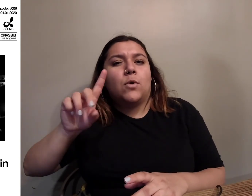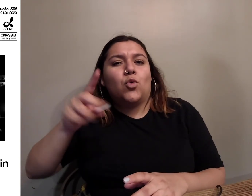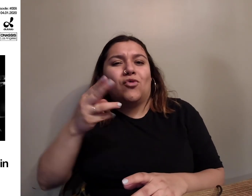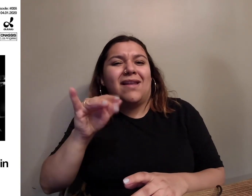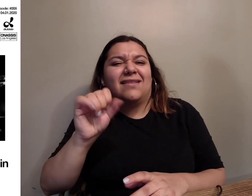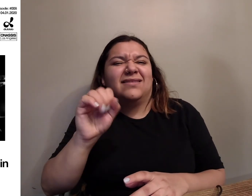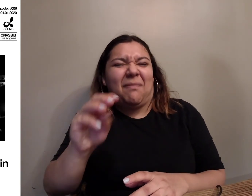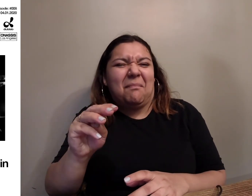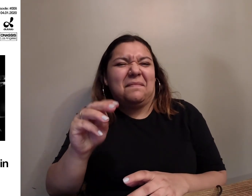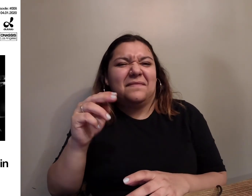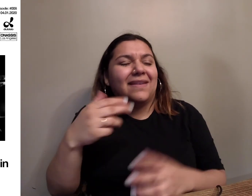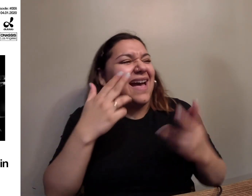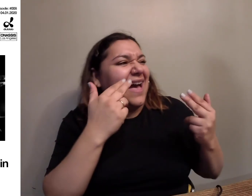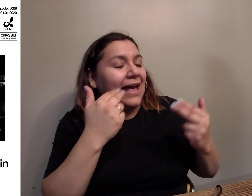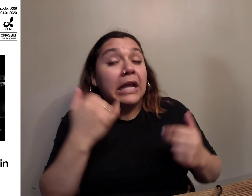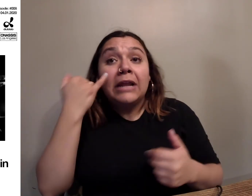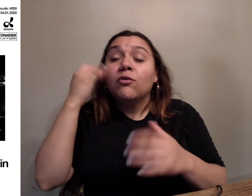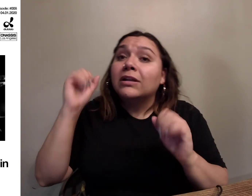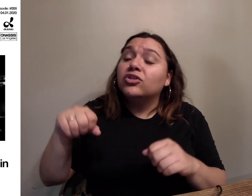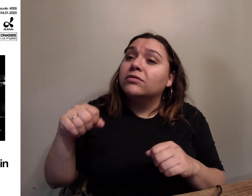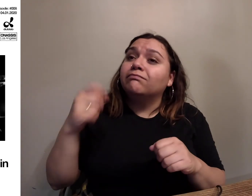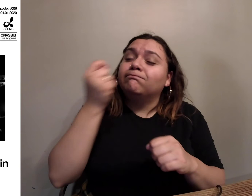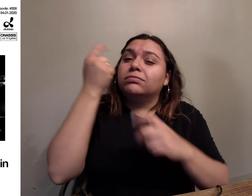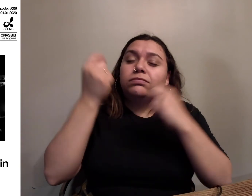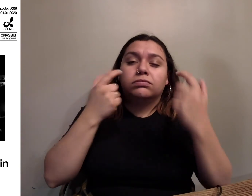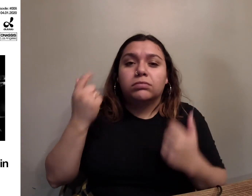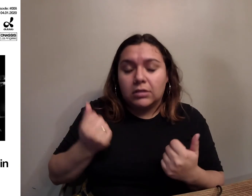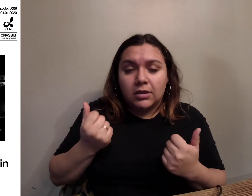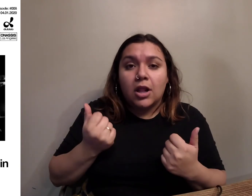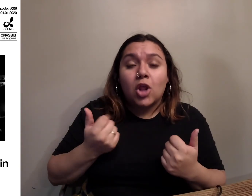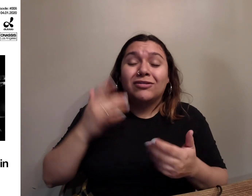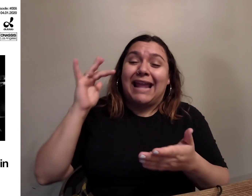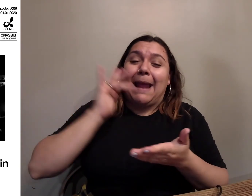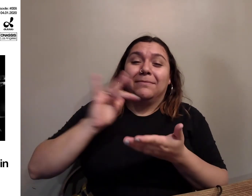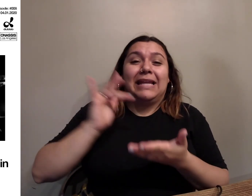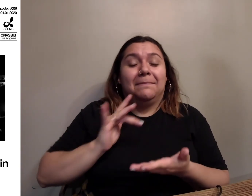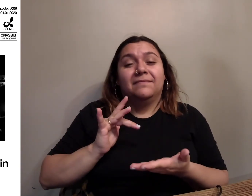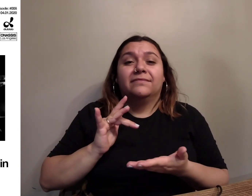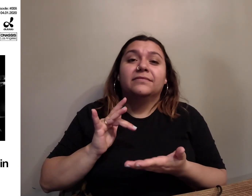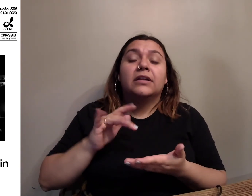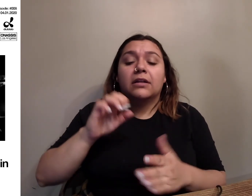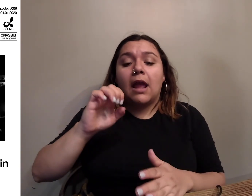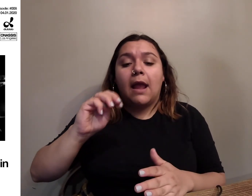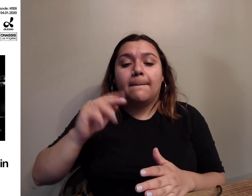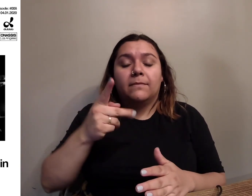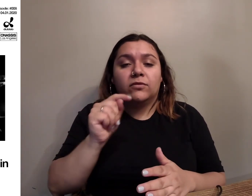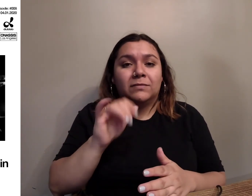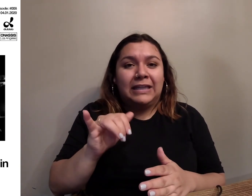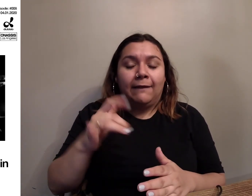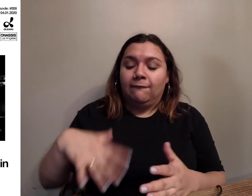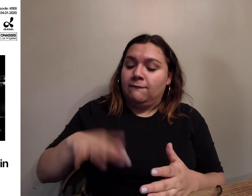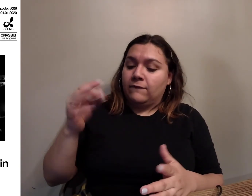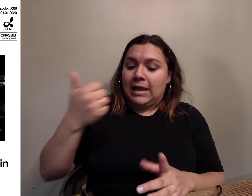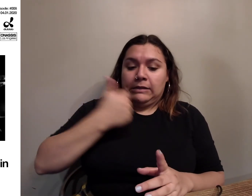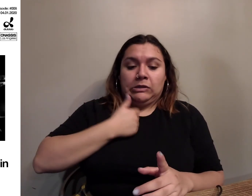that, if we could just empty ourselves, empty, find the void within,